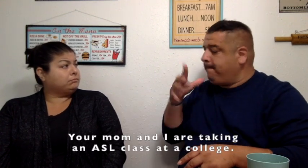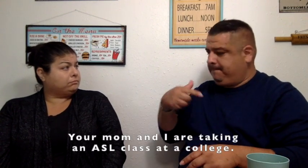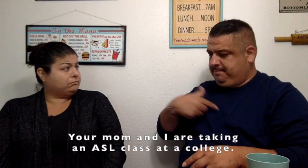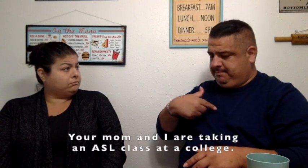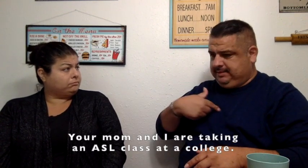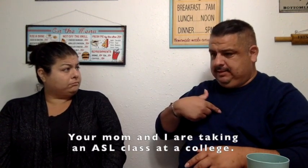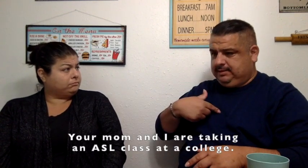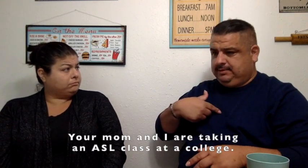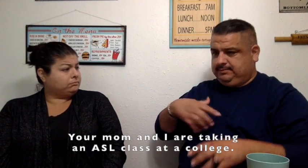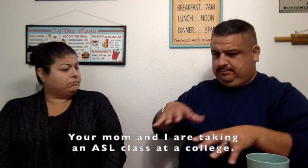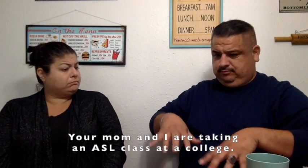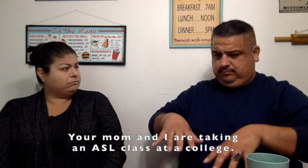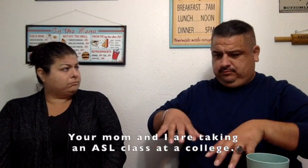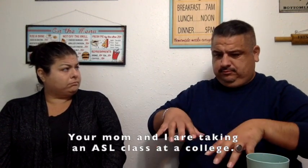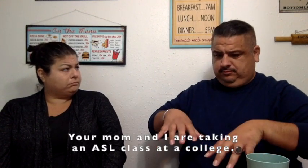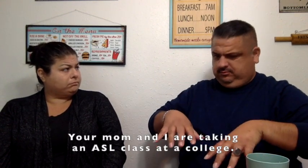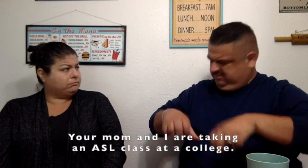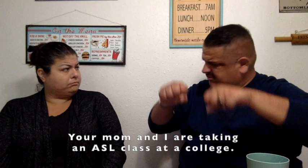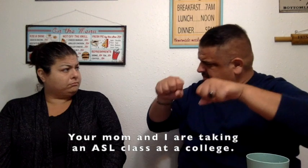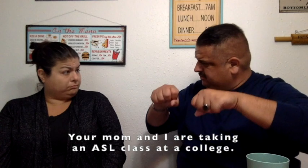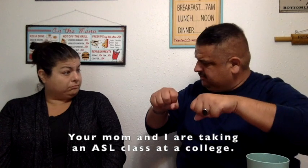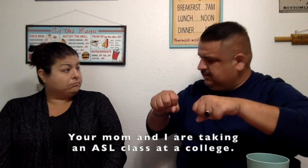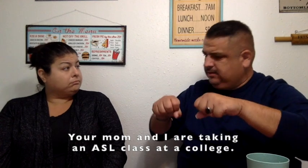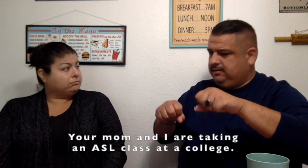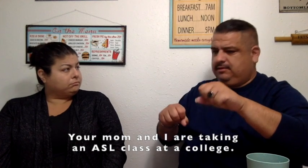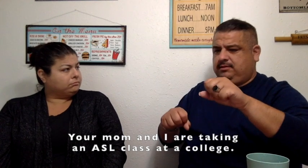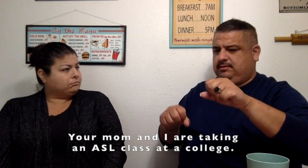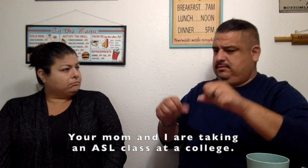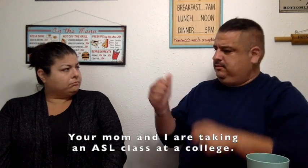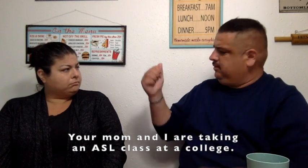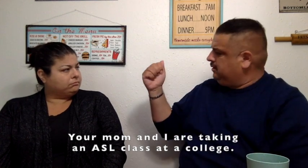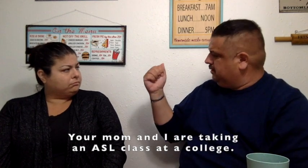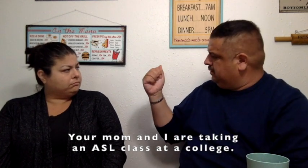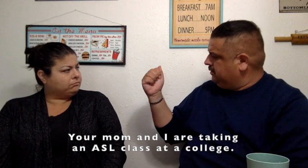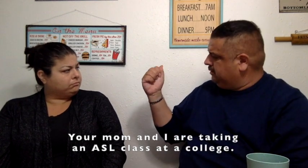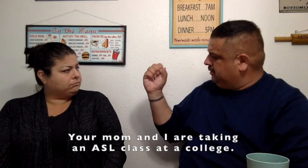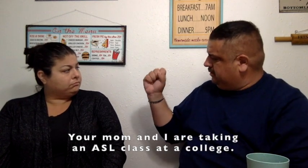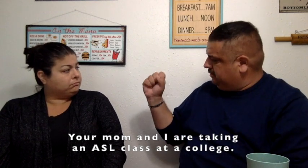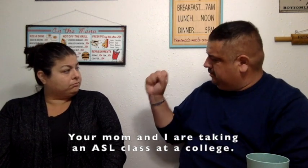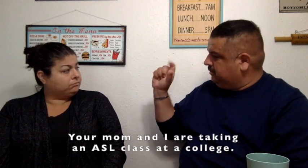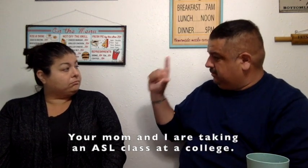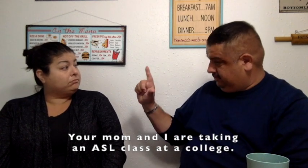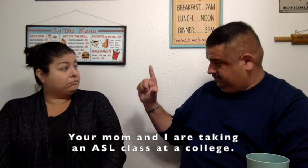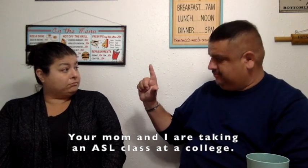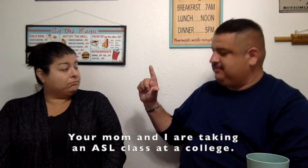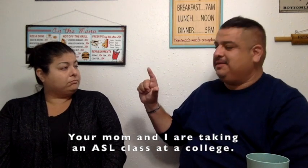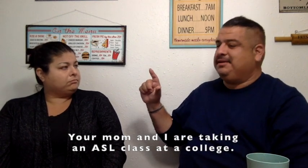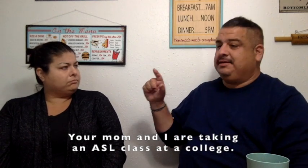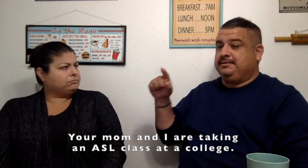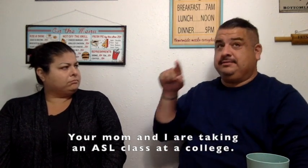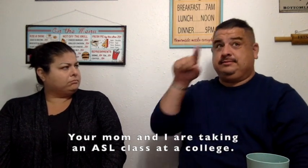Your mom and I are taking ASL classes at the college.